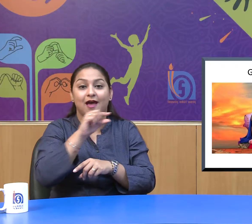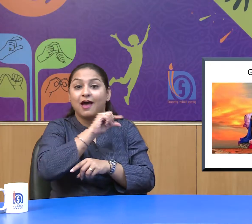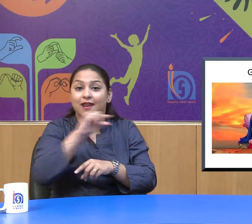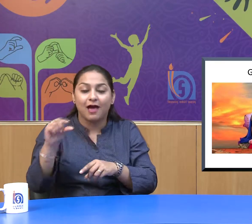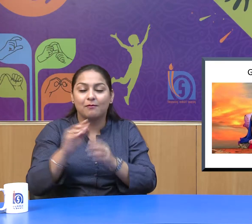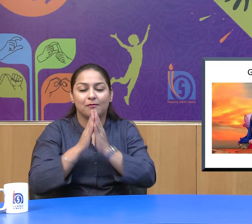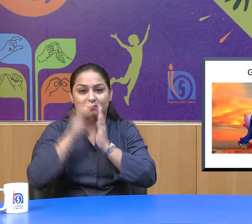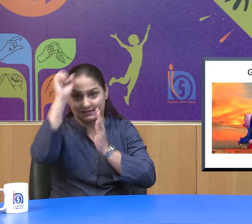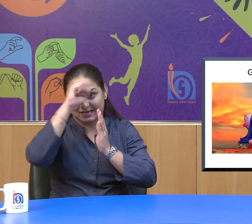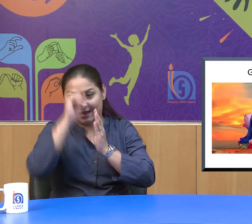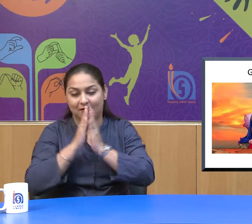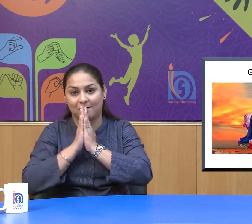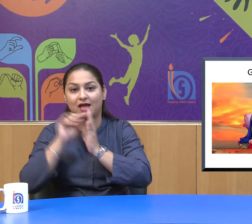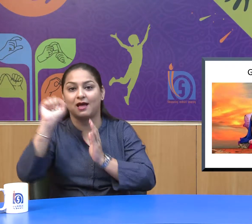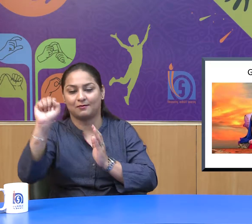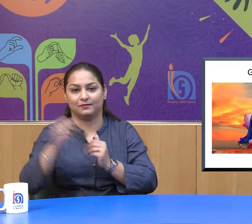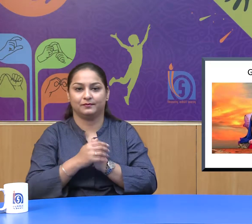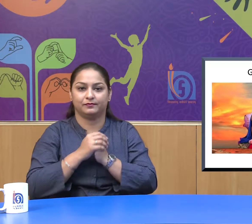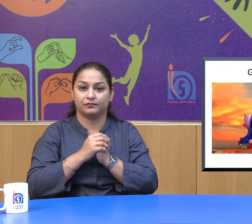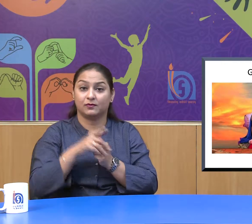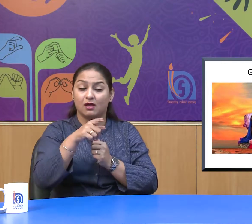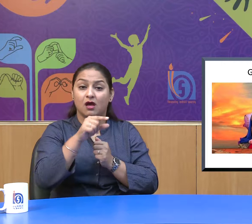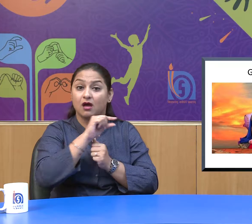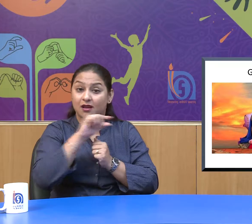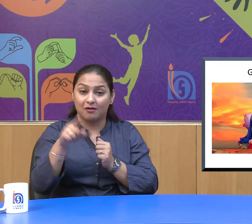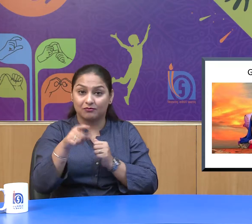Dev. Guru Nanak